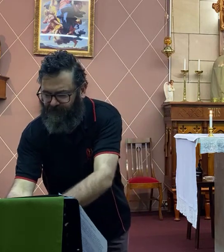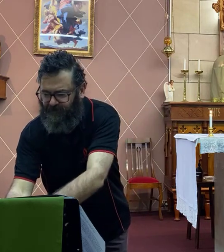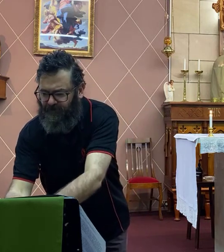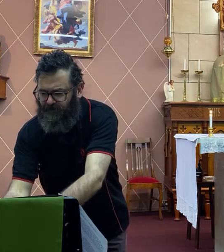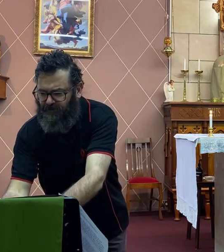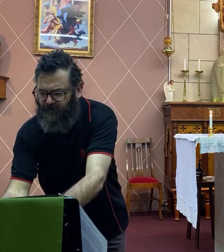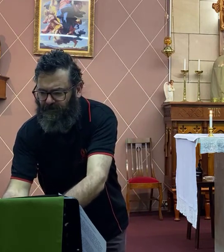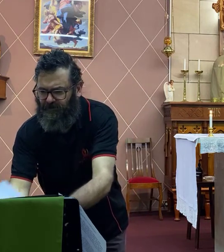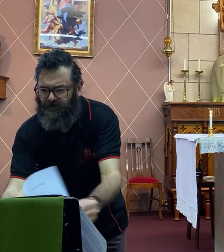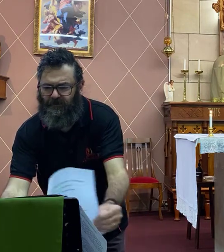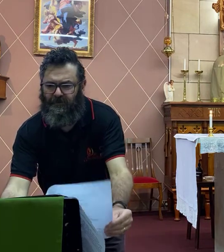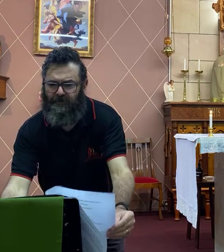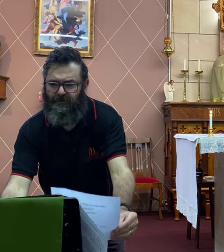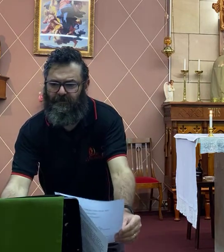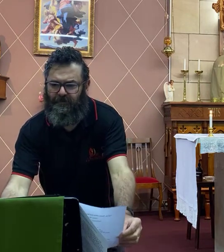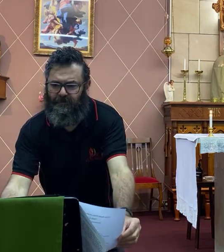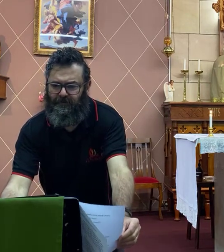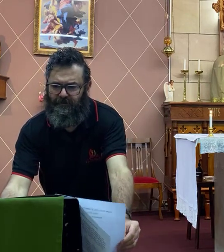tent?